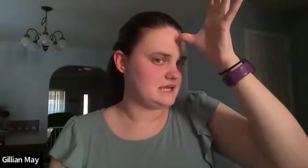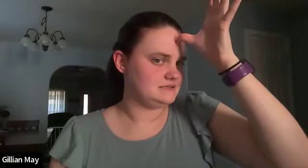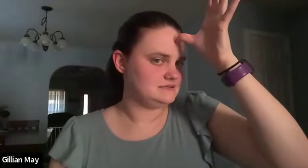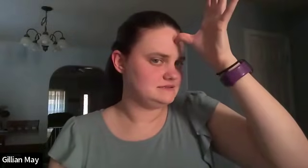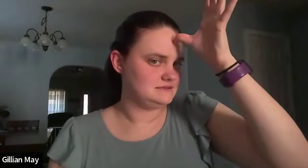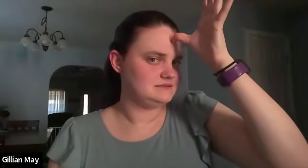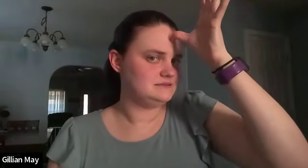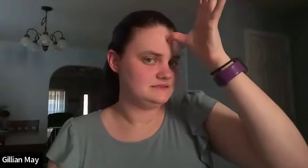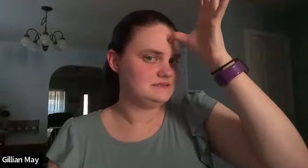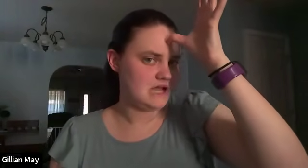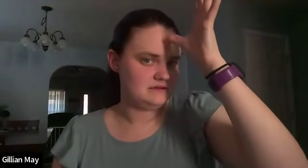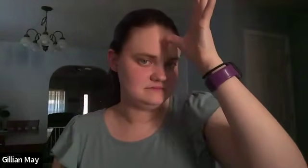Dad, dad.